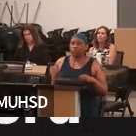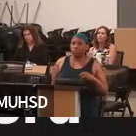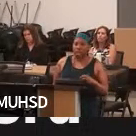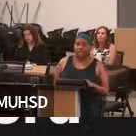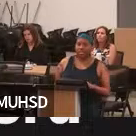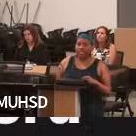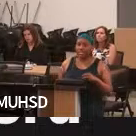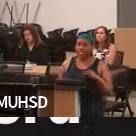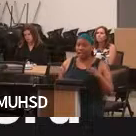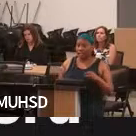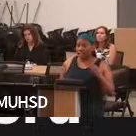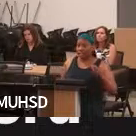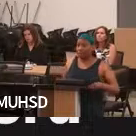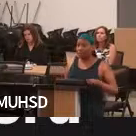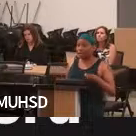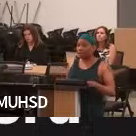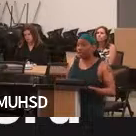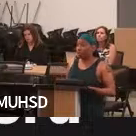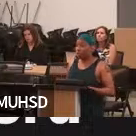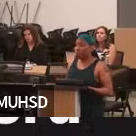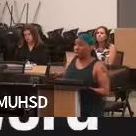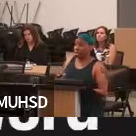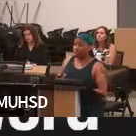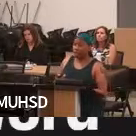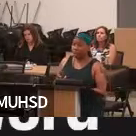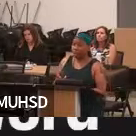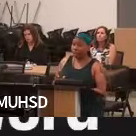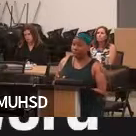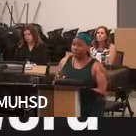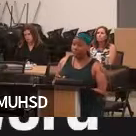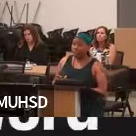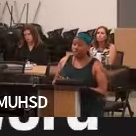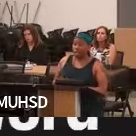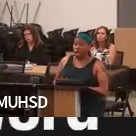that students realize that this is not acceptable language or behavior.